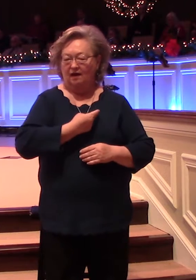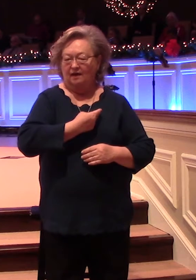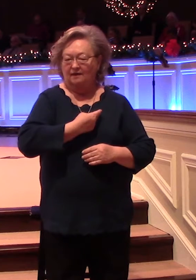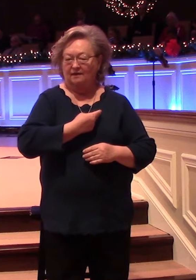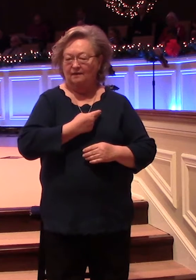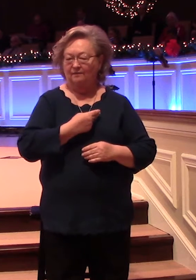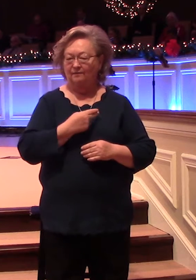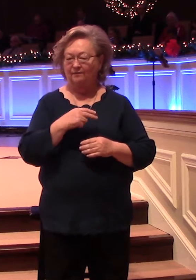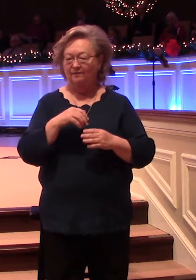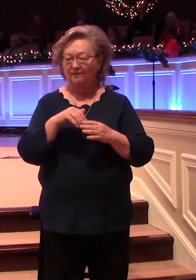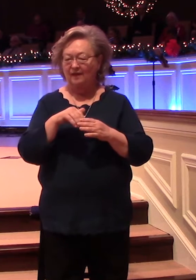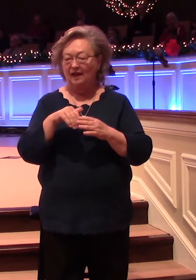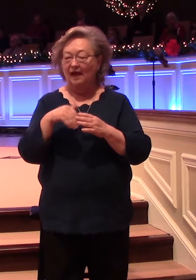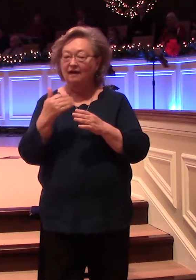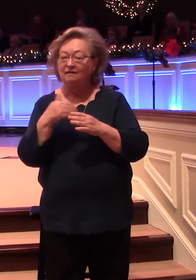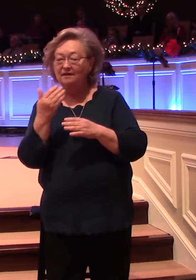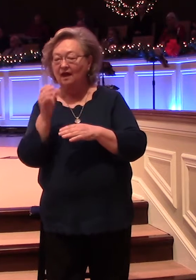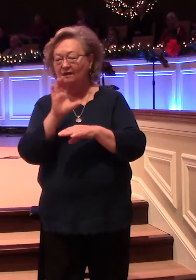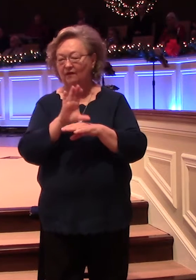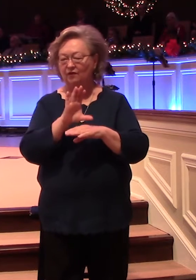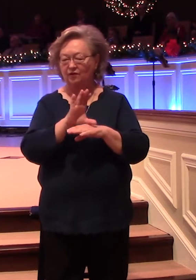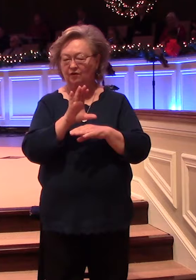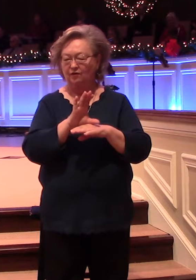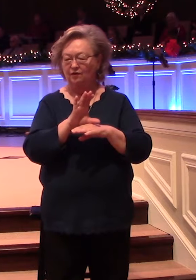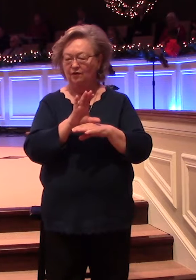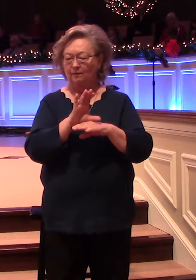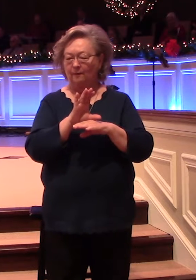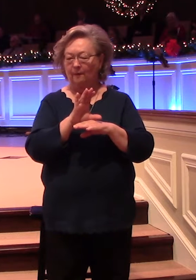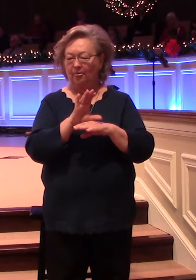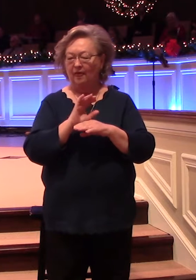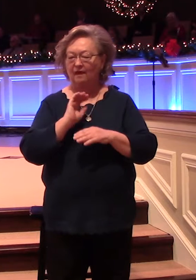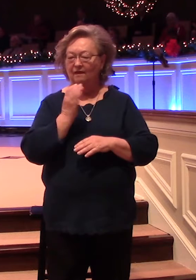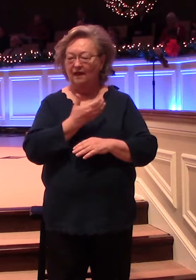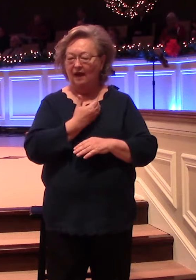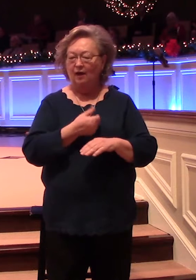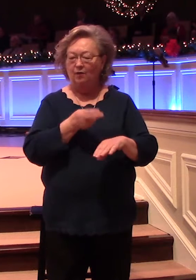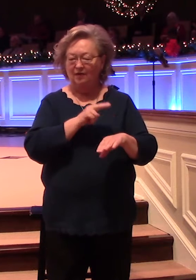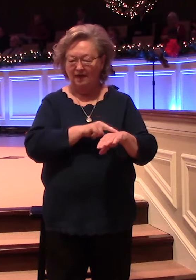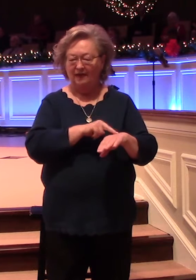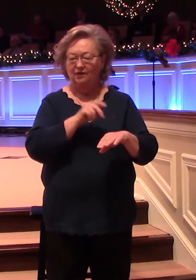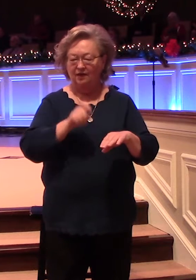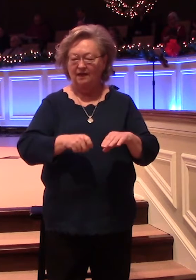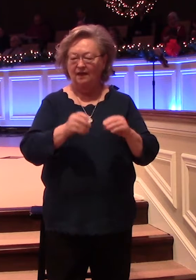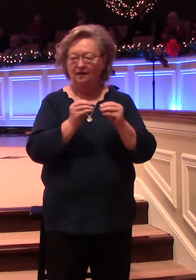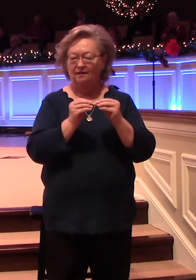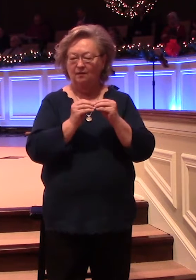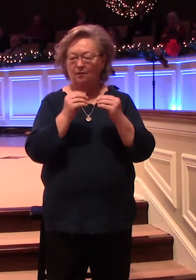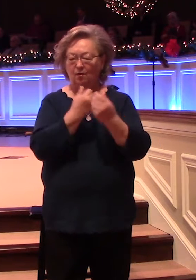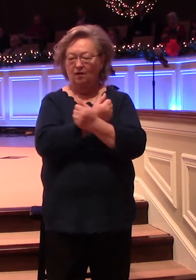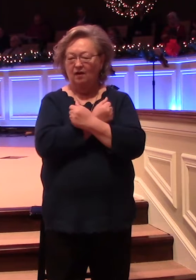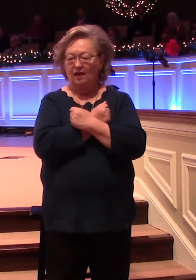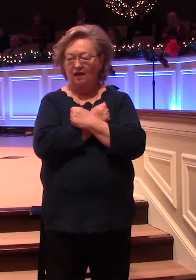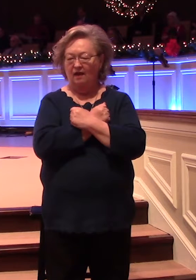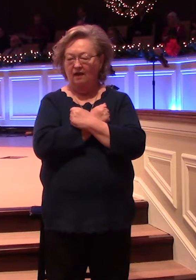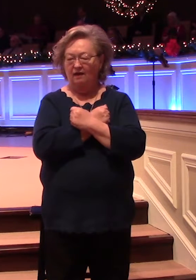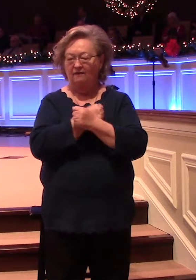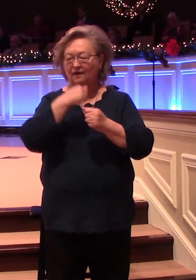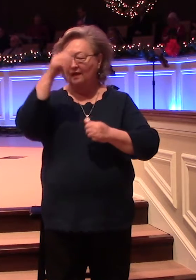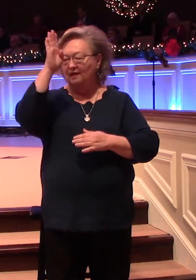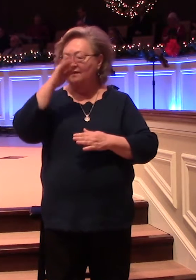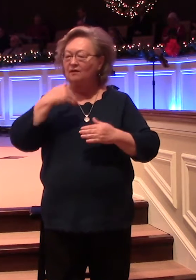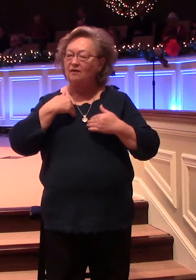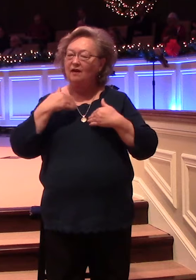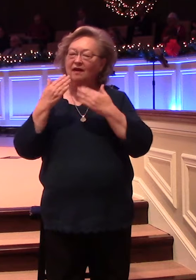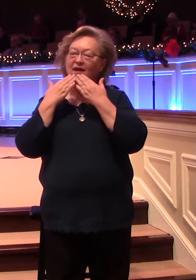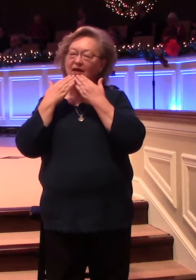in turmoil as it is, Father, that we need more love, God. And God, I just thank you